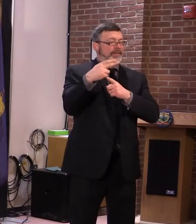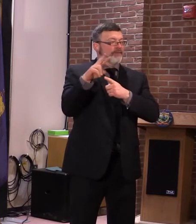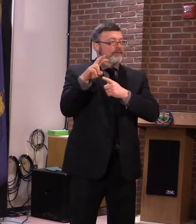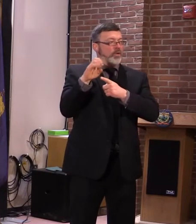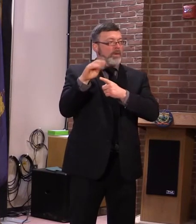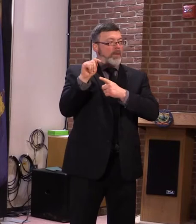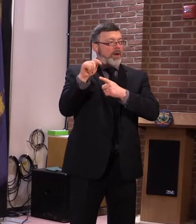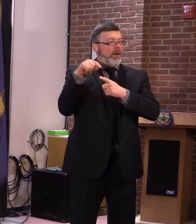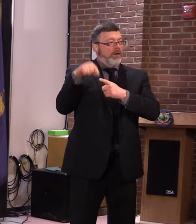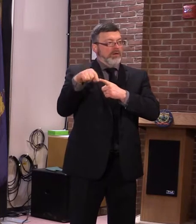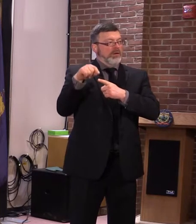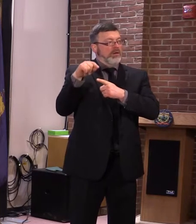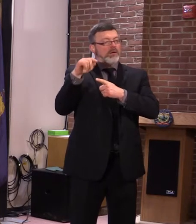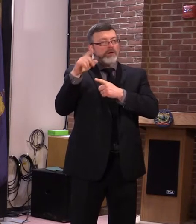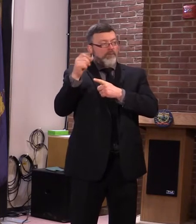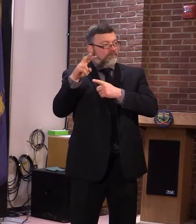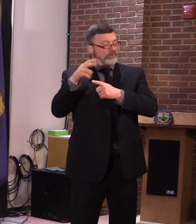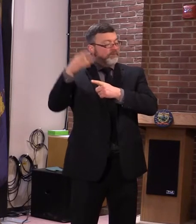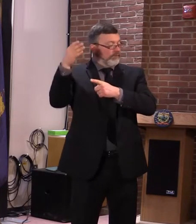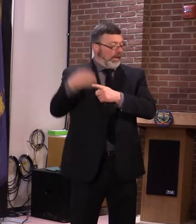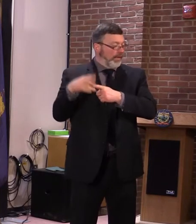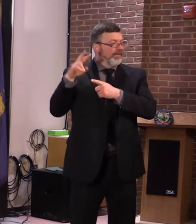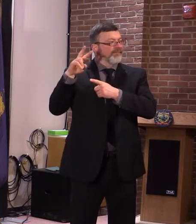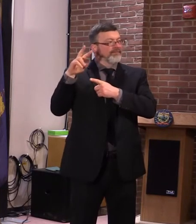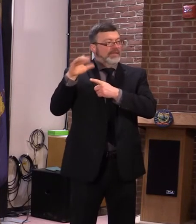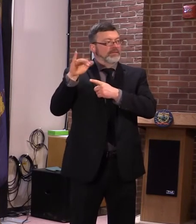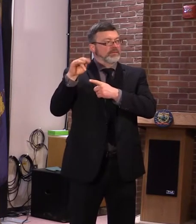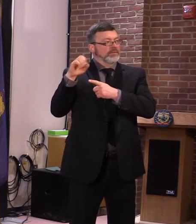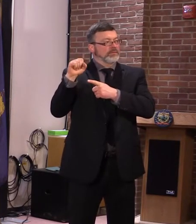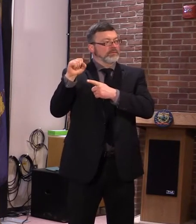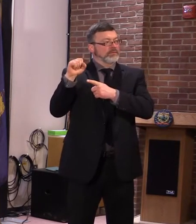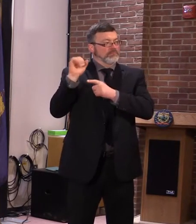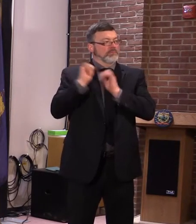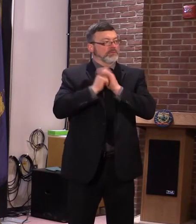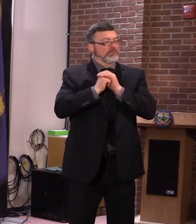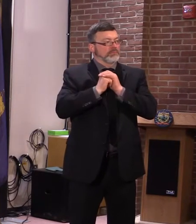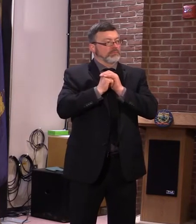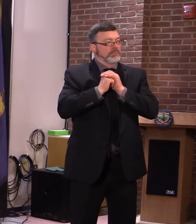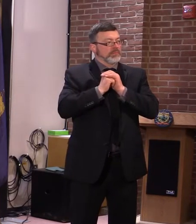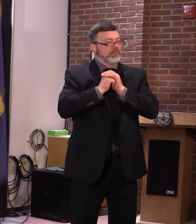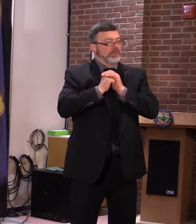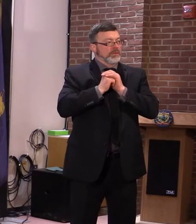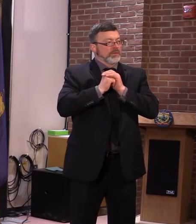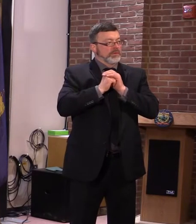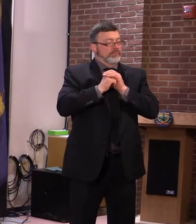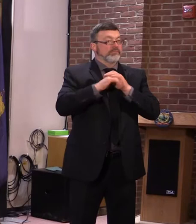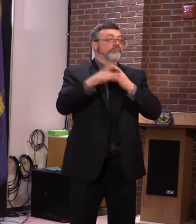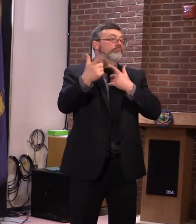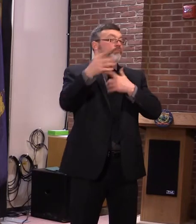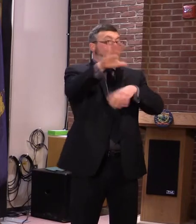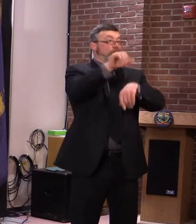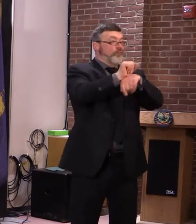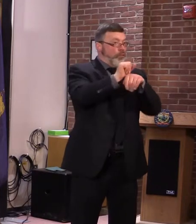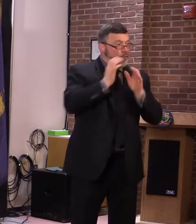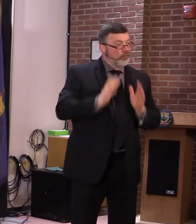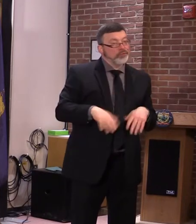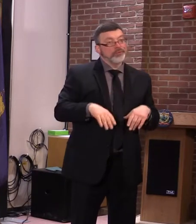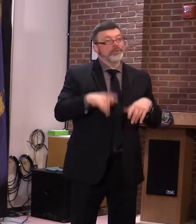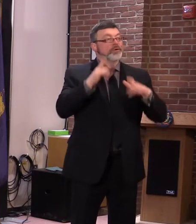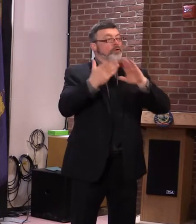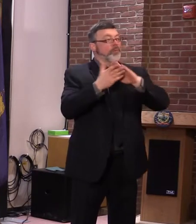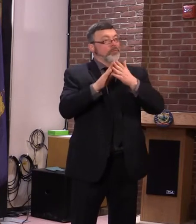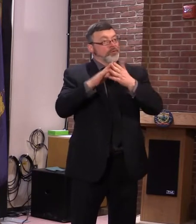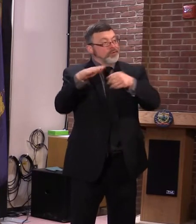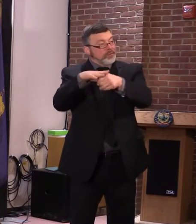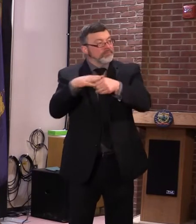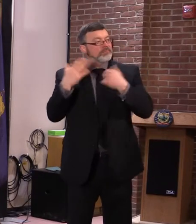healthvermont.gov/COVID-19/vaccines. If you're an employer, a community organization, or a group holding a gathering, we would be excited